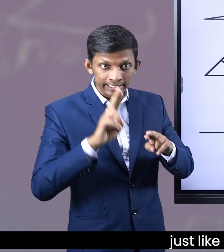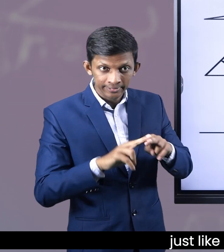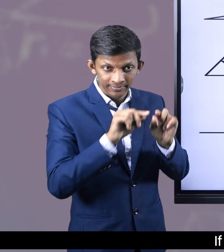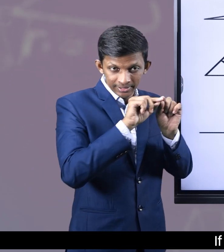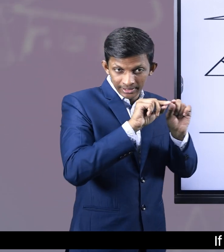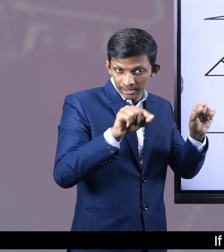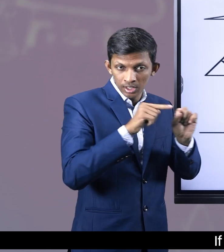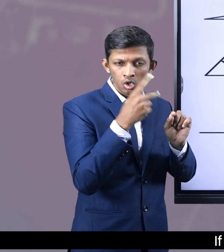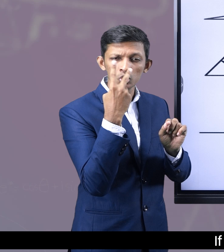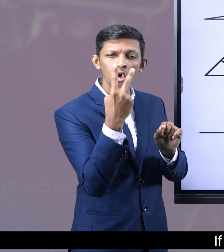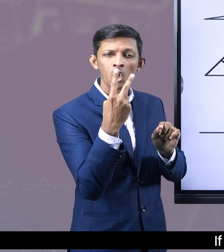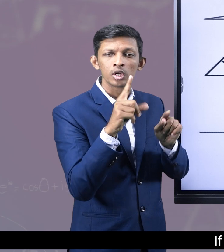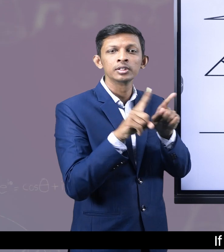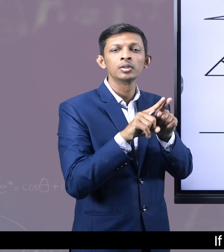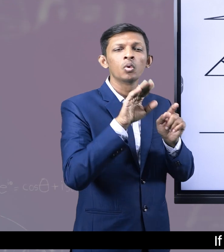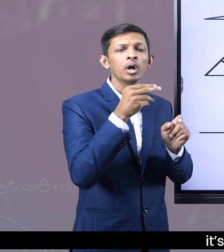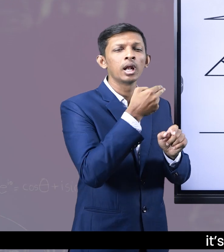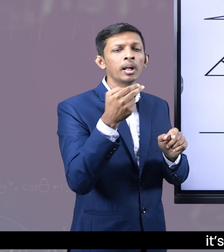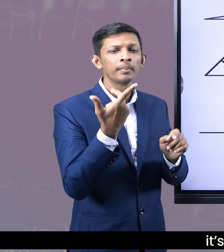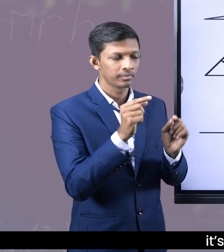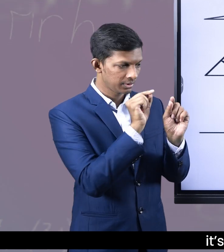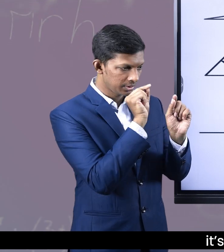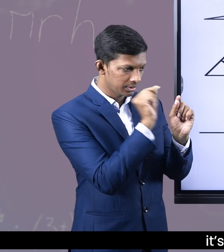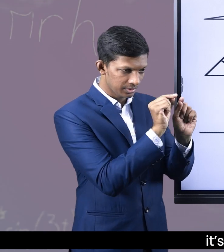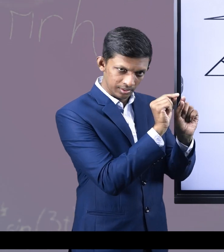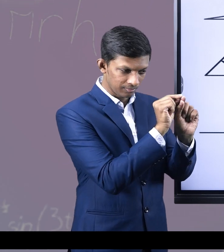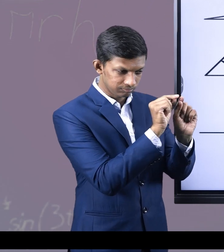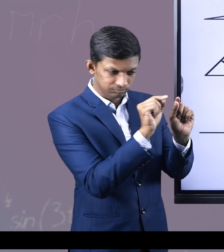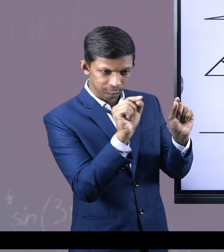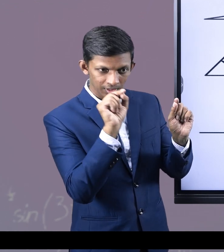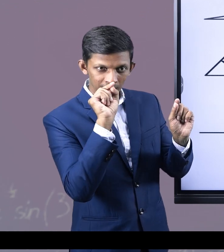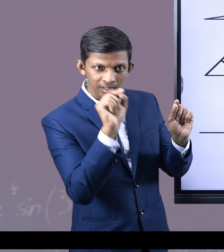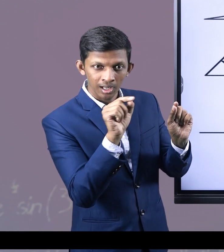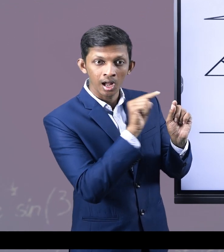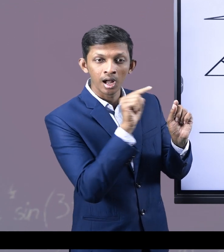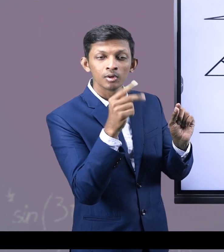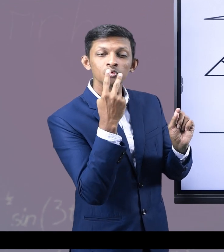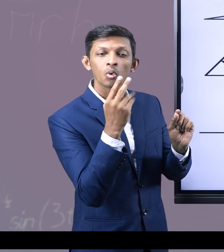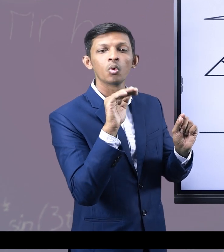If the line has two ends, it's called a line segment, like a piece of string.